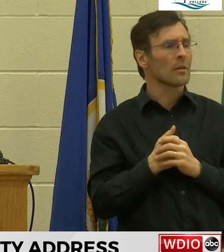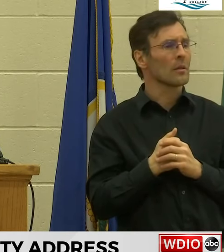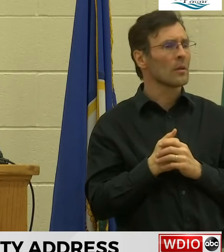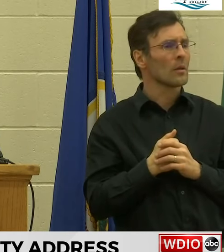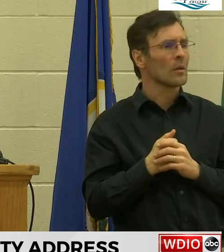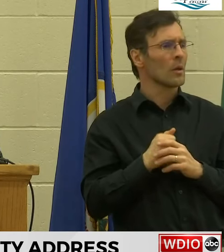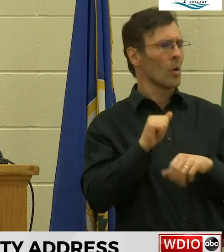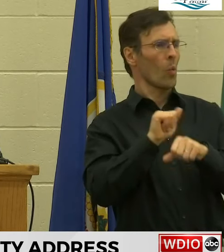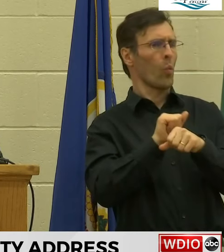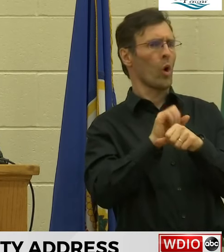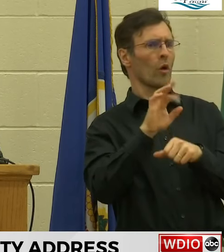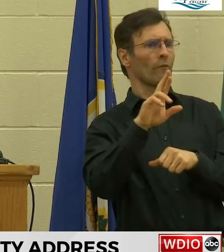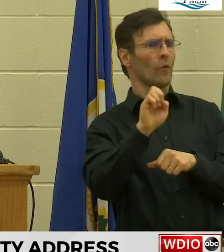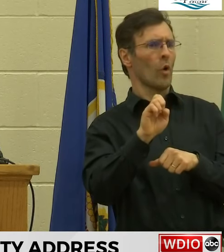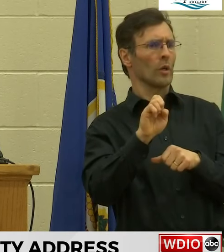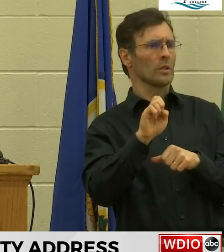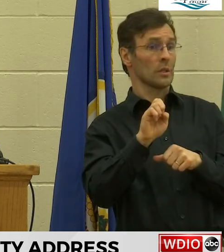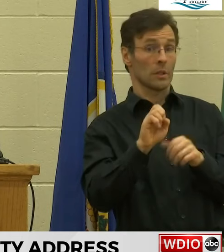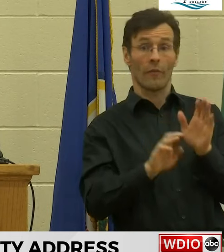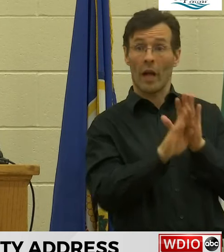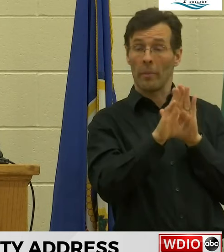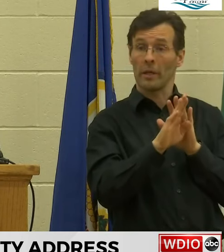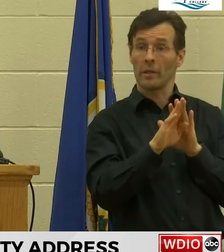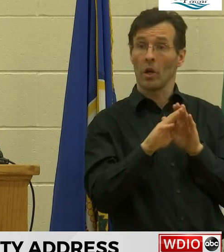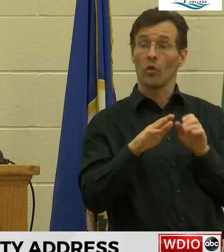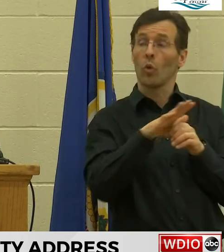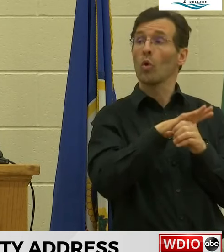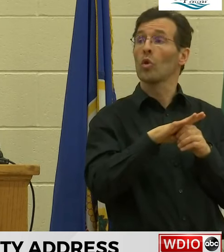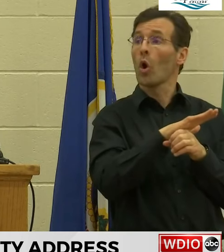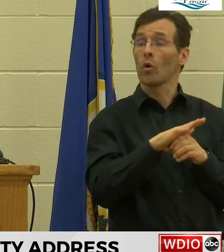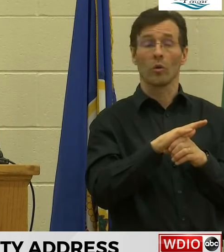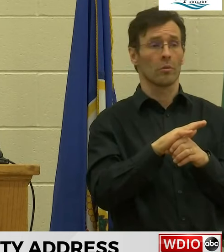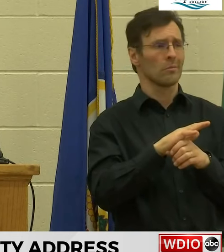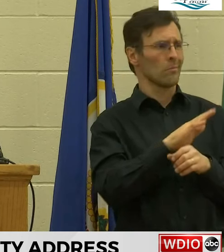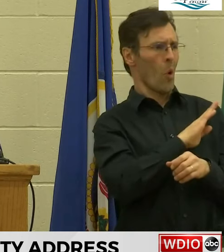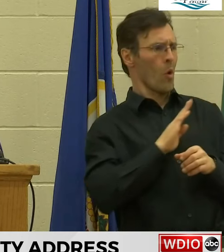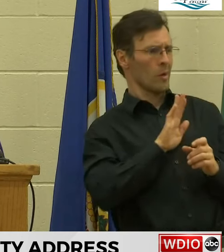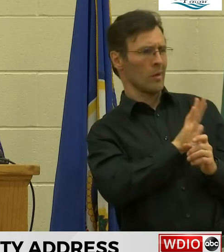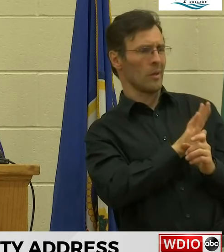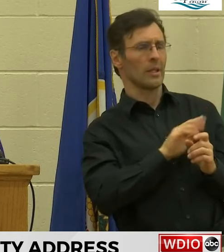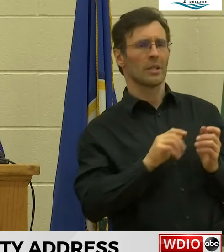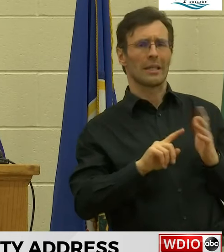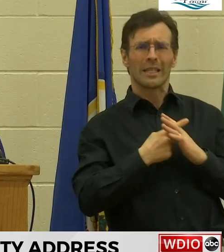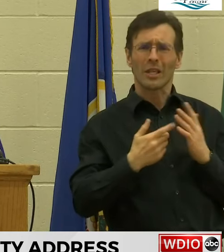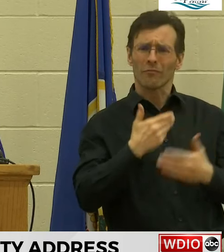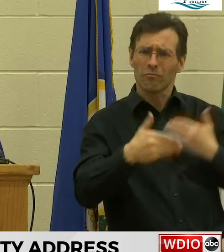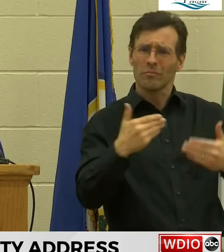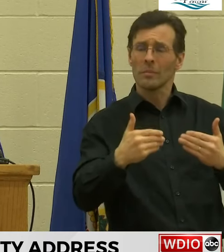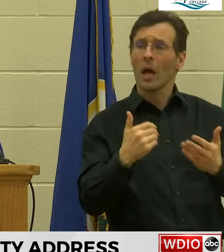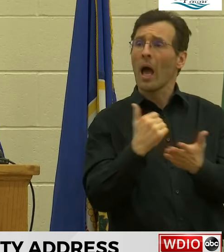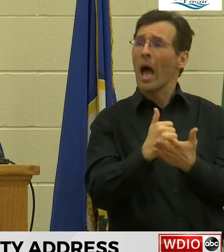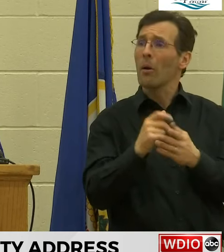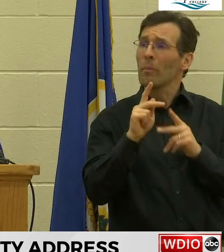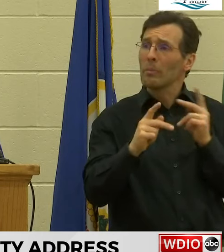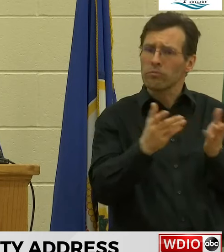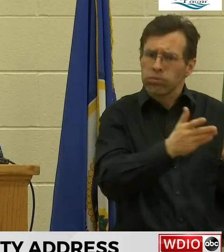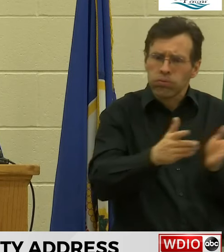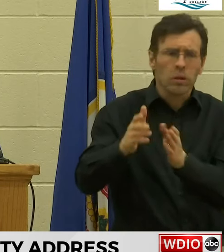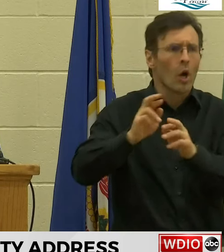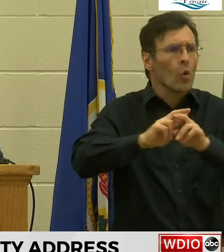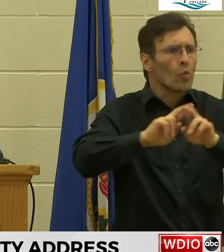Workforce development through its local workforce development board initiatives prepares people for the